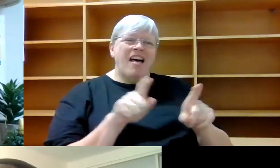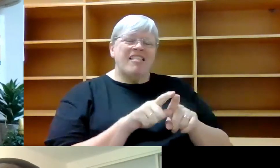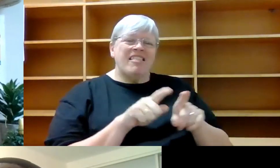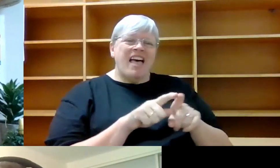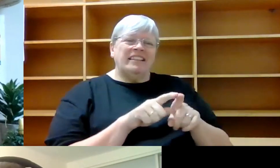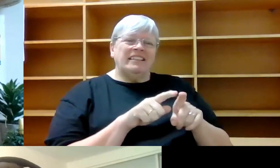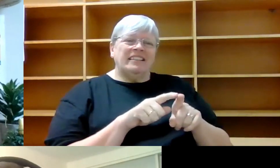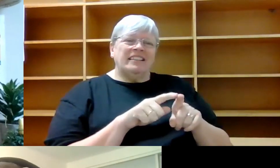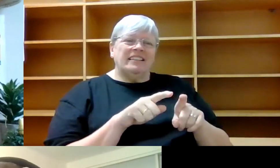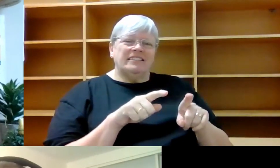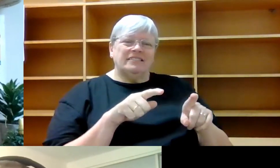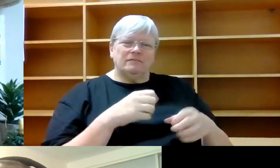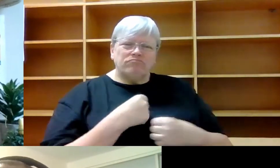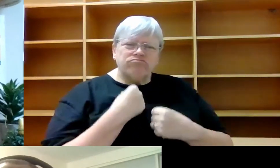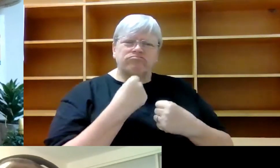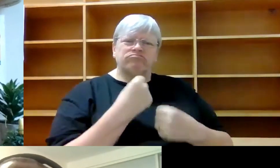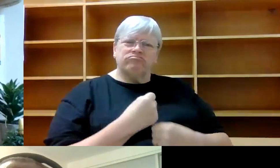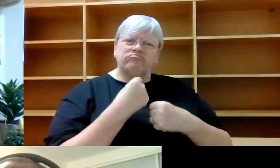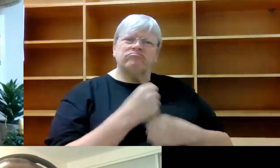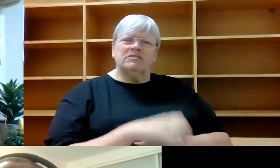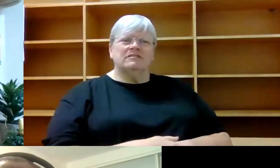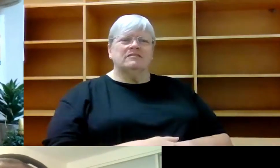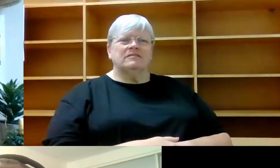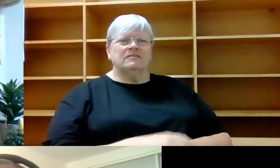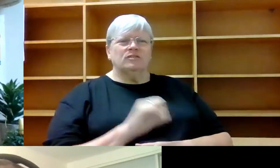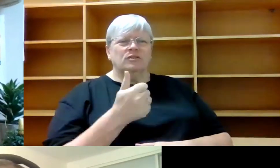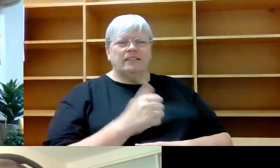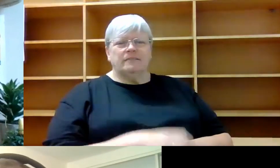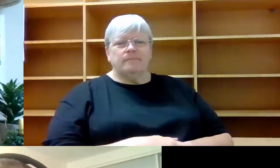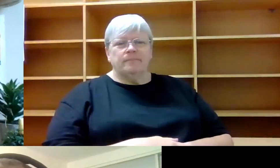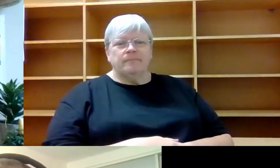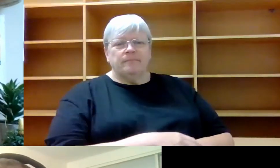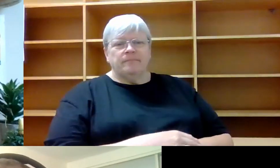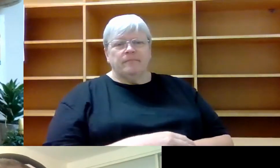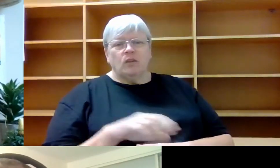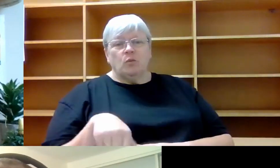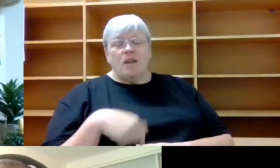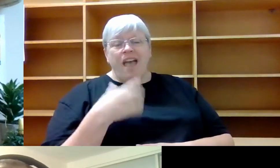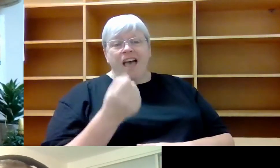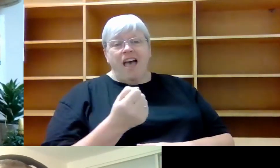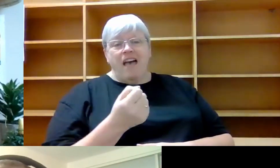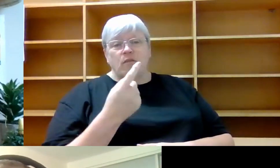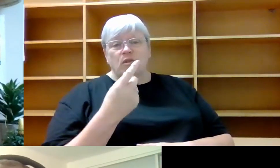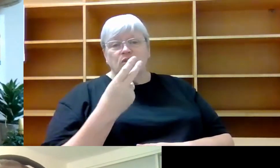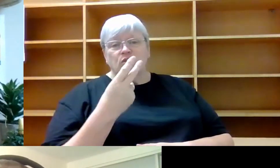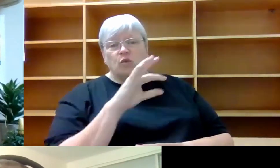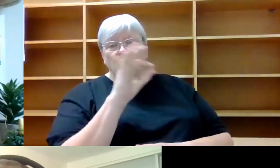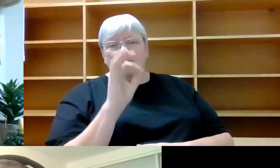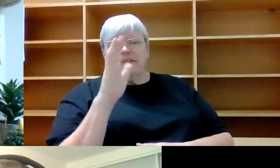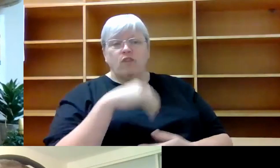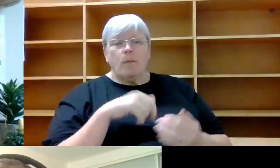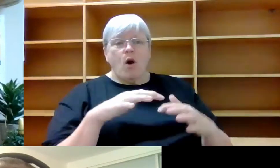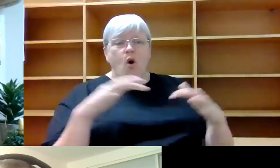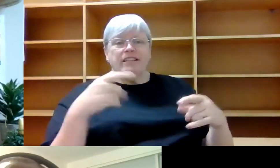propulsive and great. Well, we have a couple of questions from the audience, which I'm going to put to